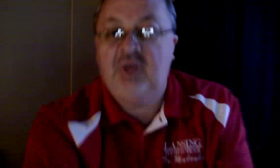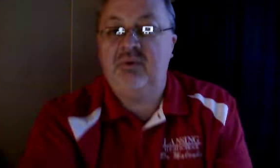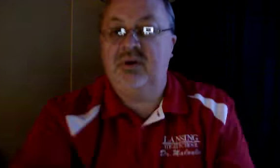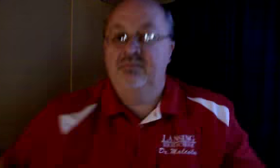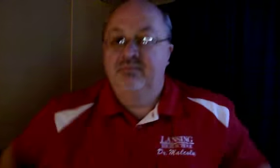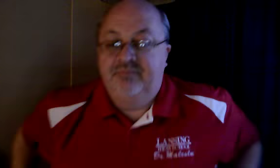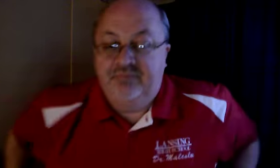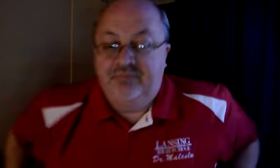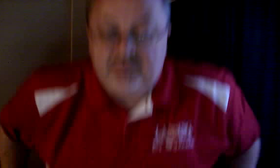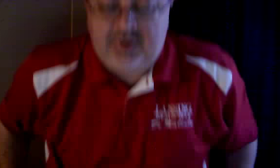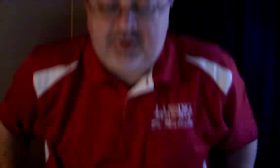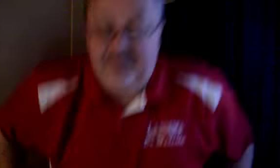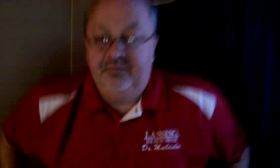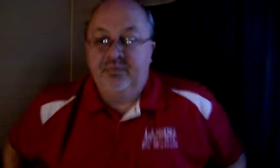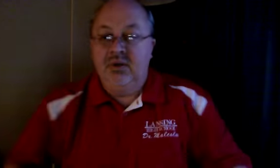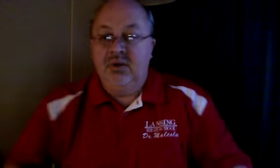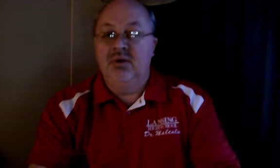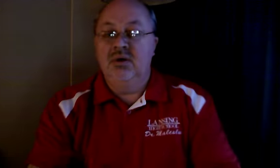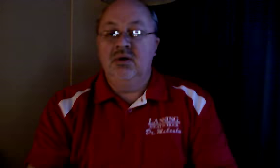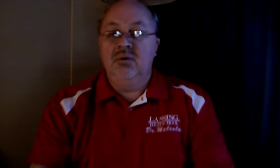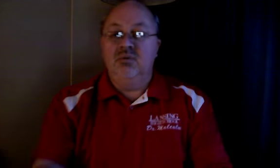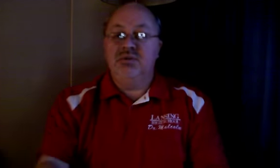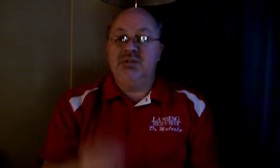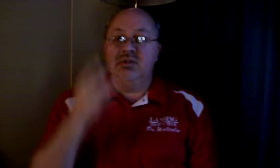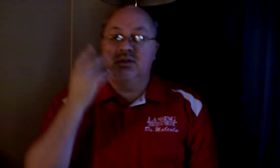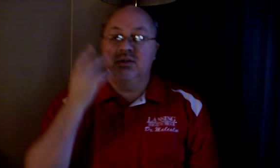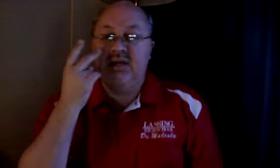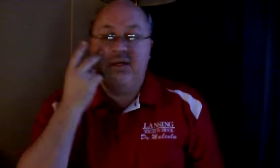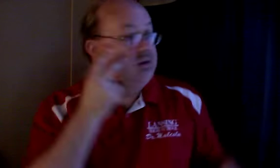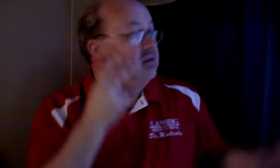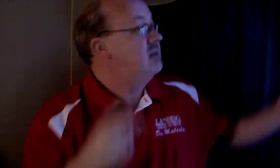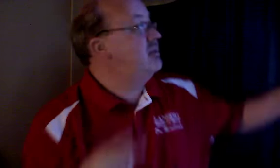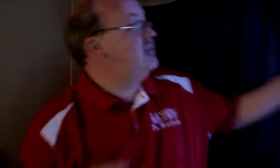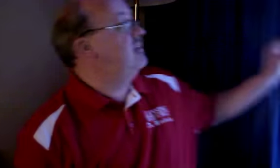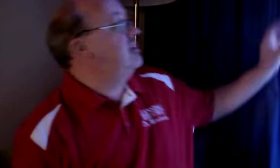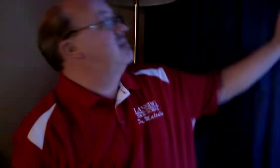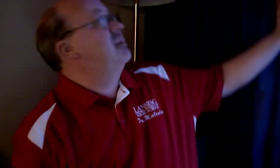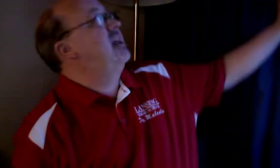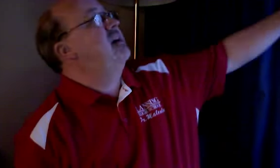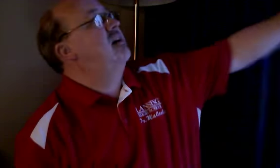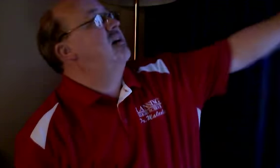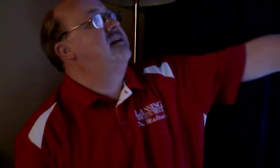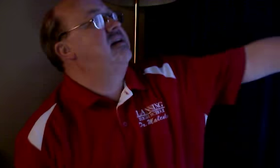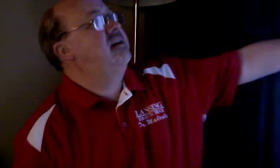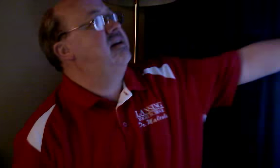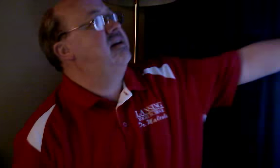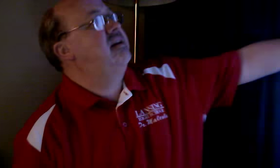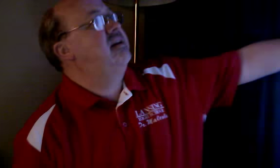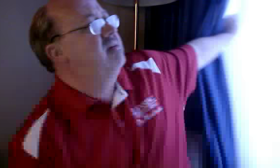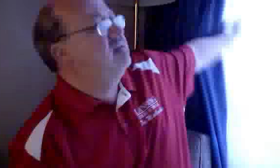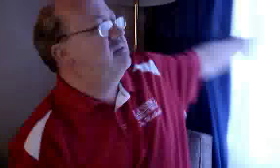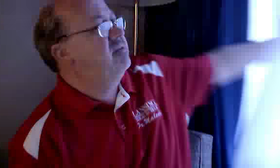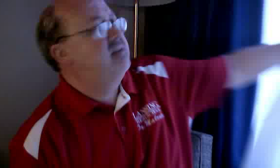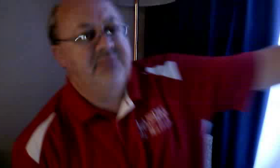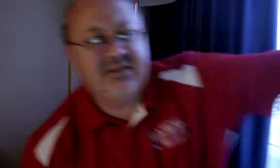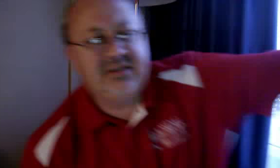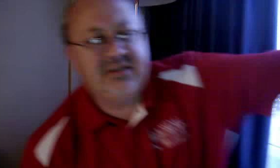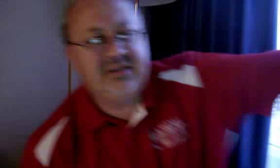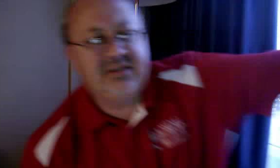Here we go. Okay. We're still looking. Let me see if I can get some light on here. Oh, it just makes it easier to